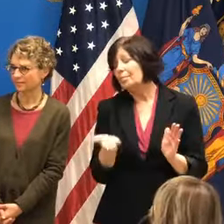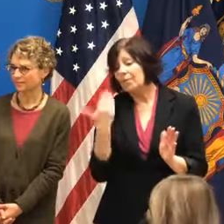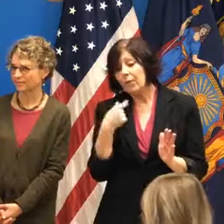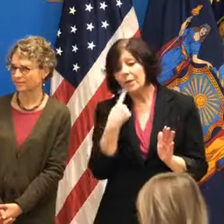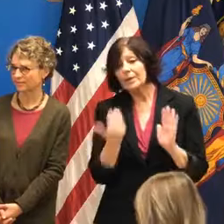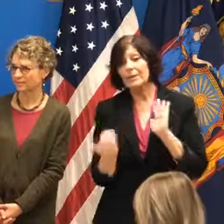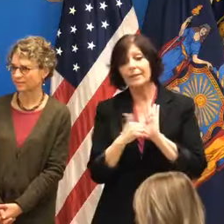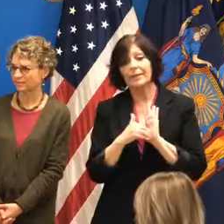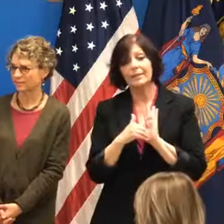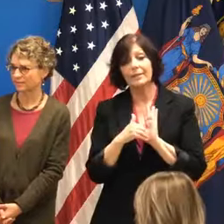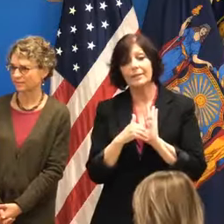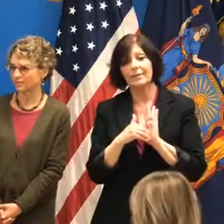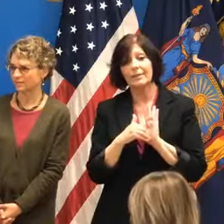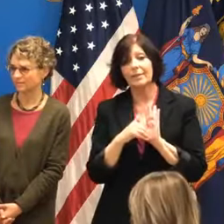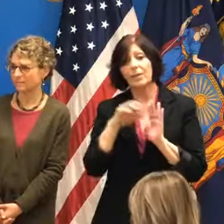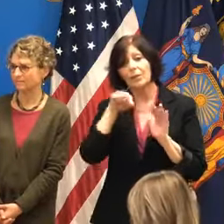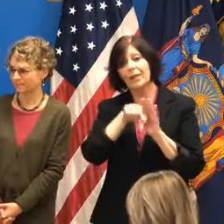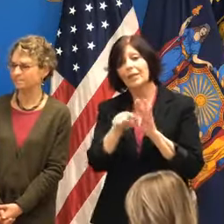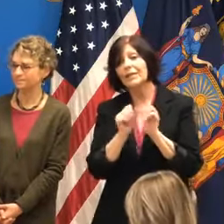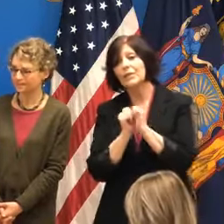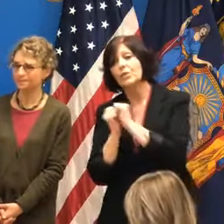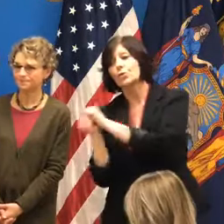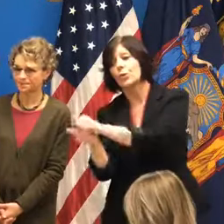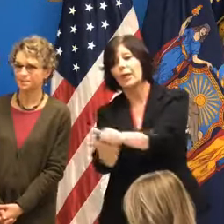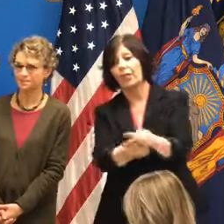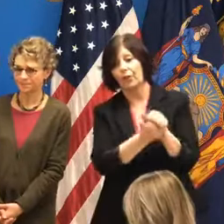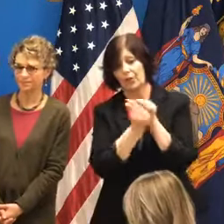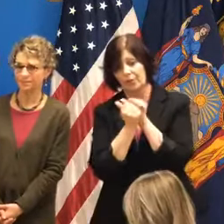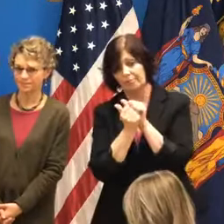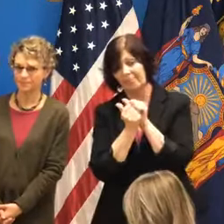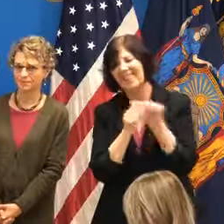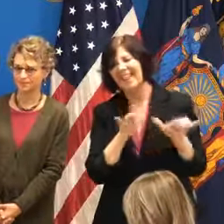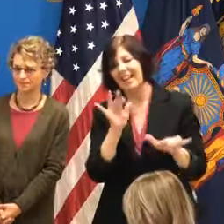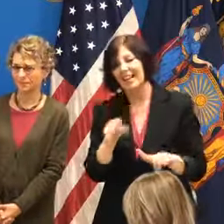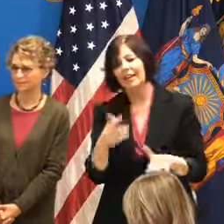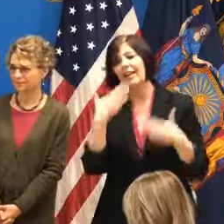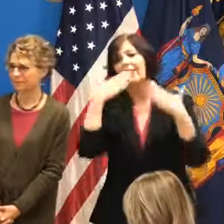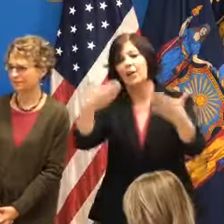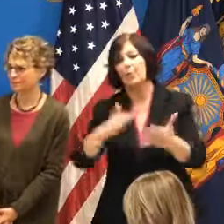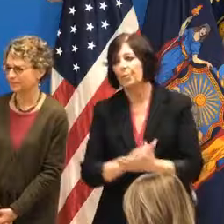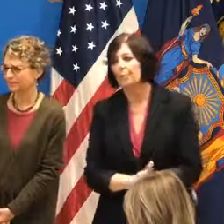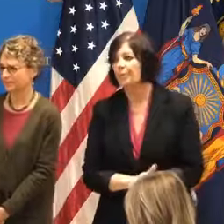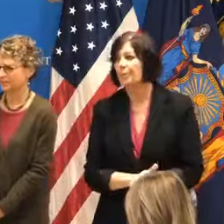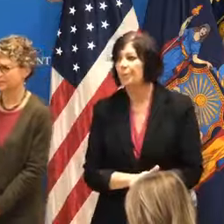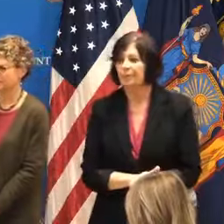again. We are all in this together. Let's act like that. Thank you, everyone.